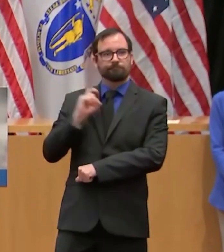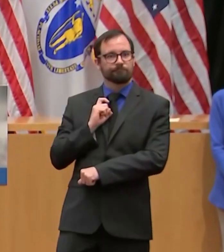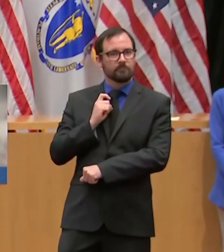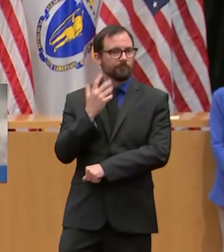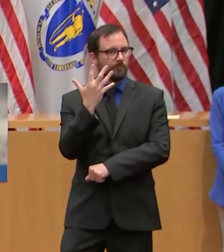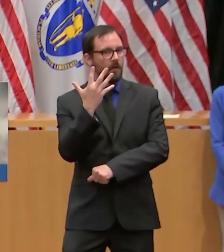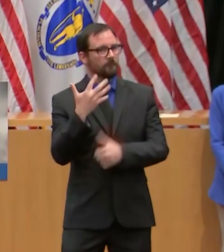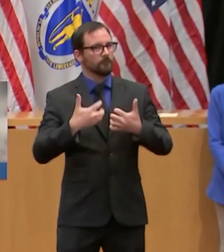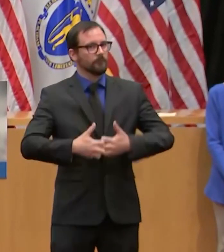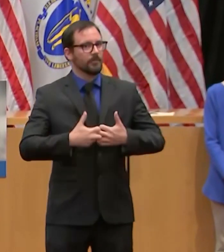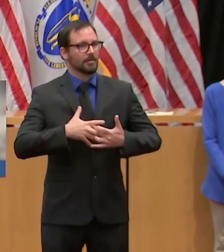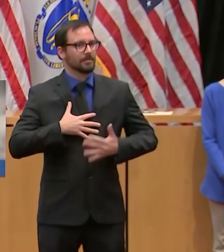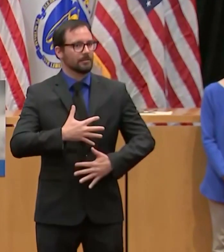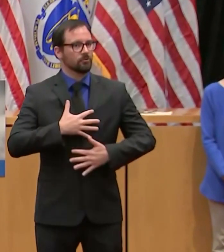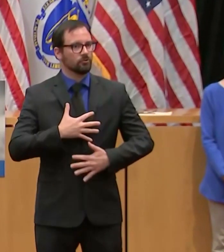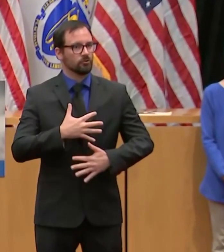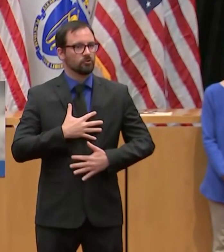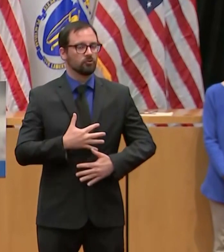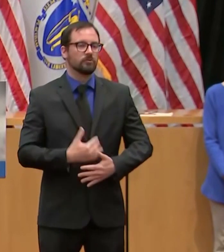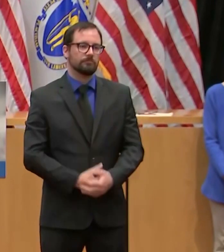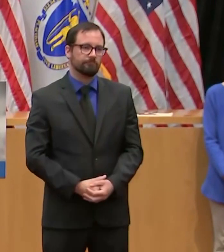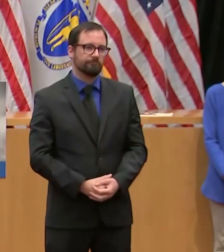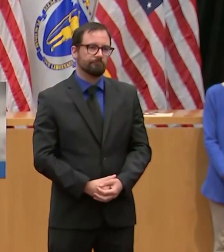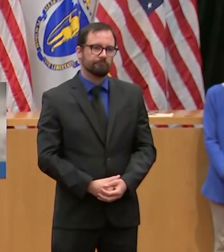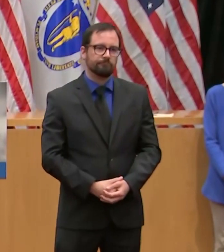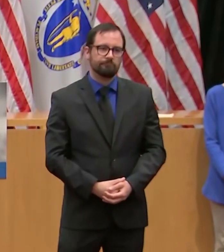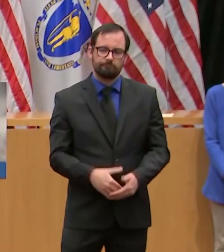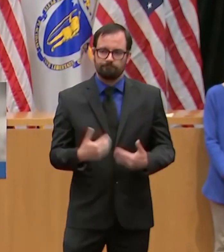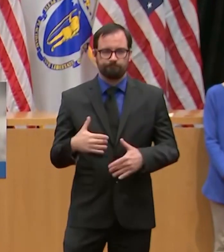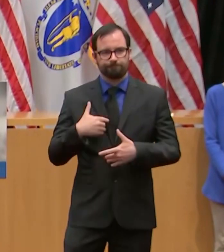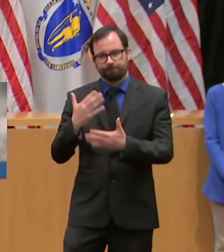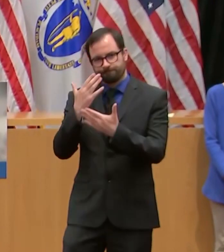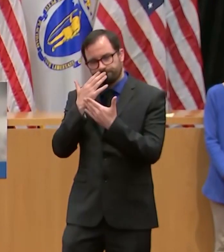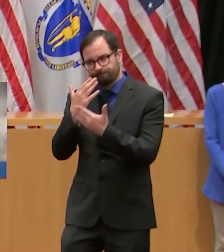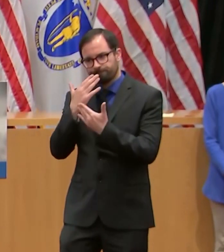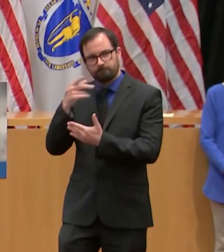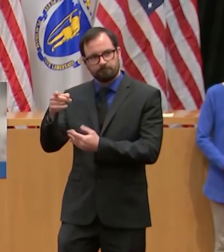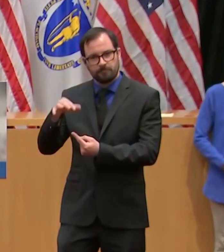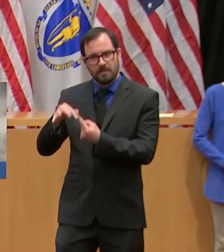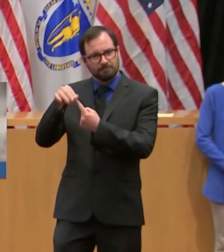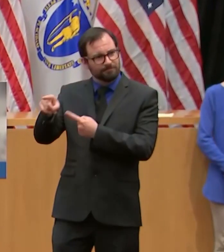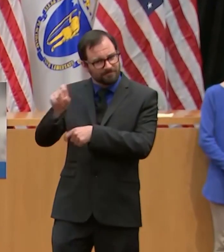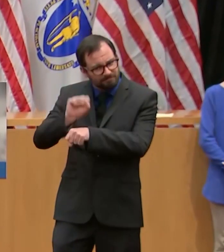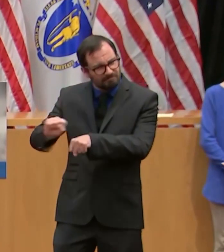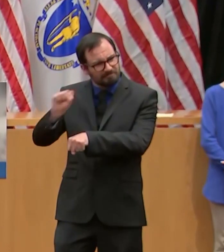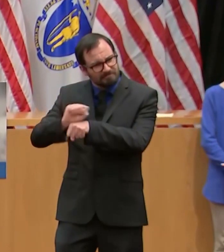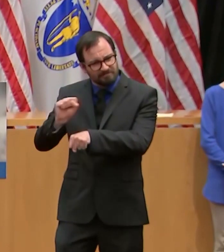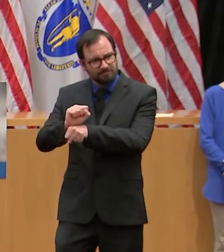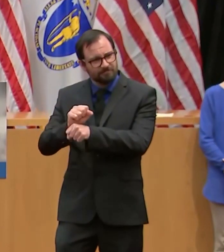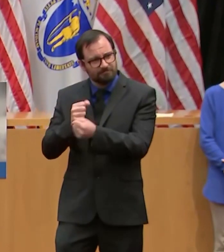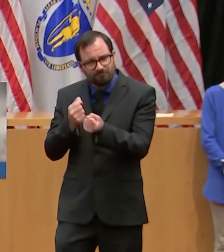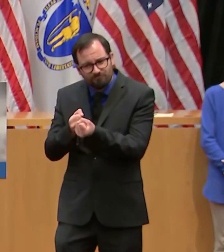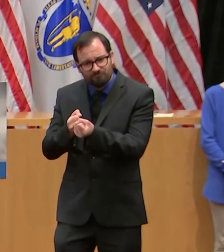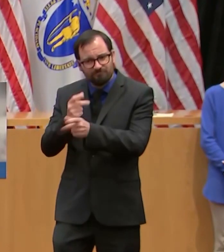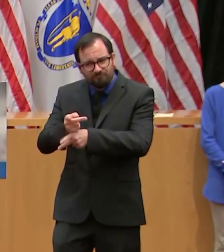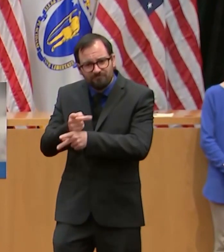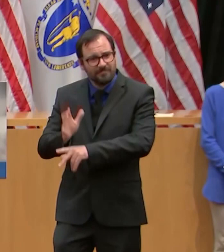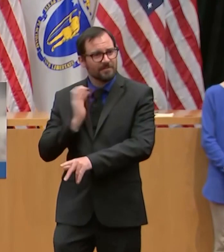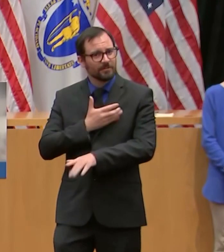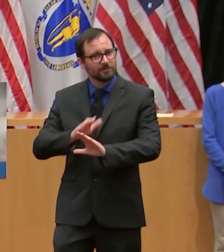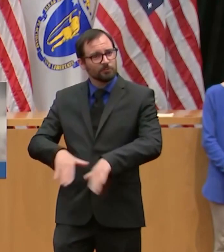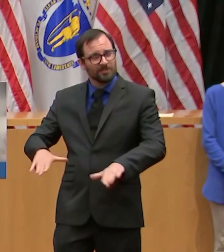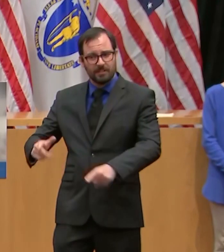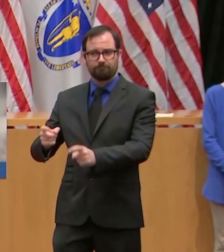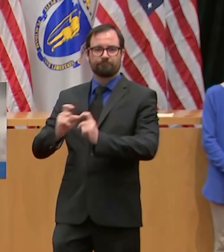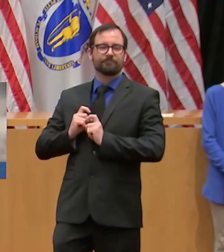And obviously that is a very special institution that every day provides amazing care to kids, not just in the Commonwealth, but